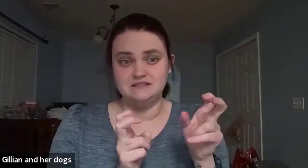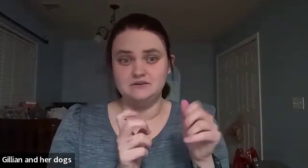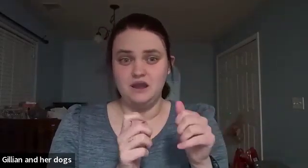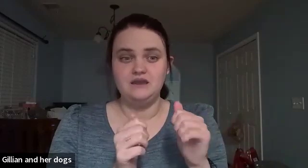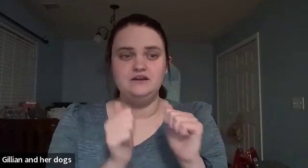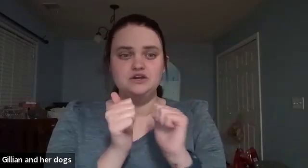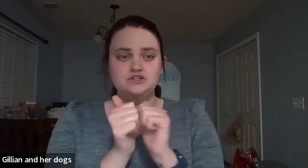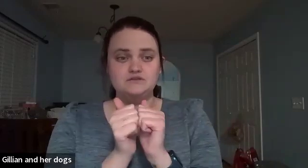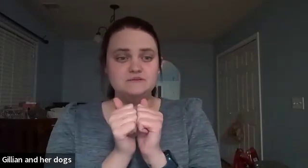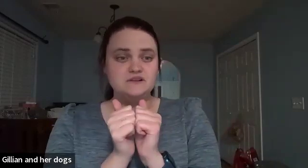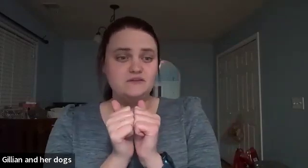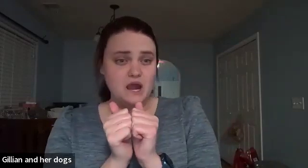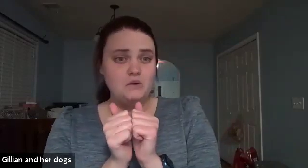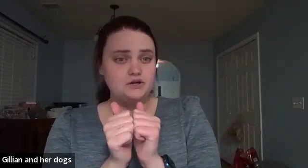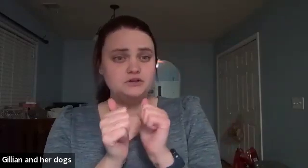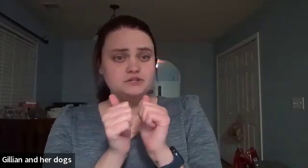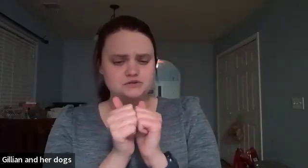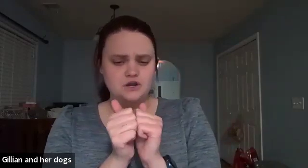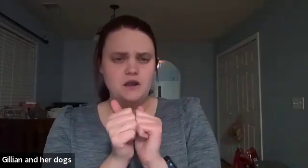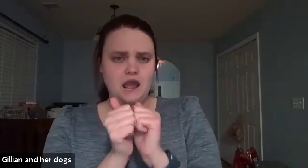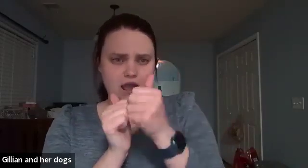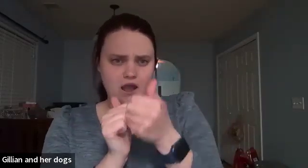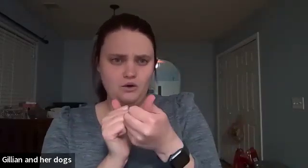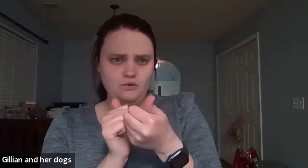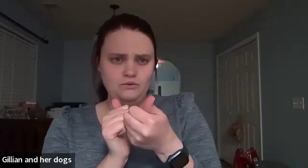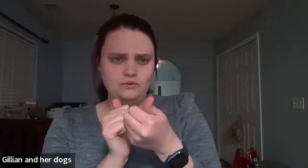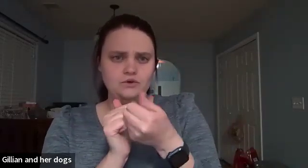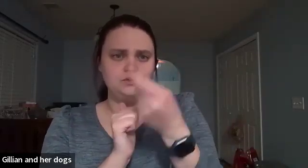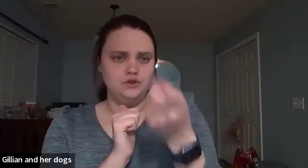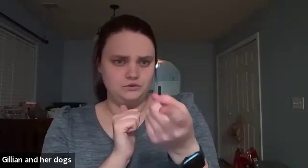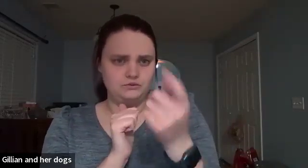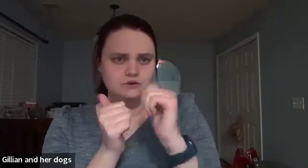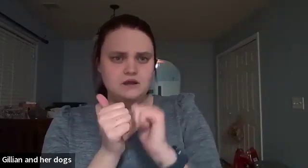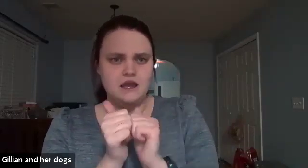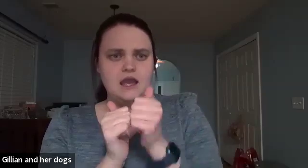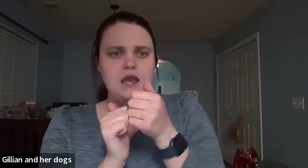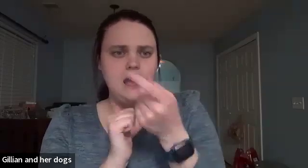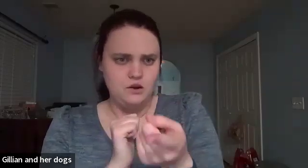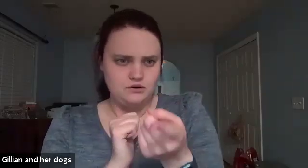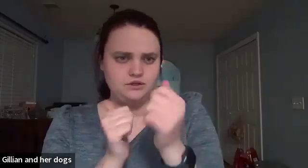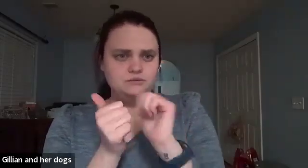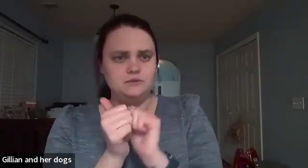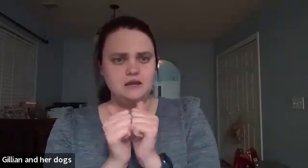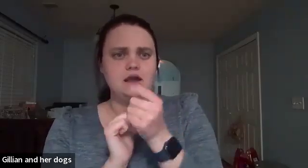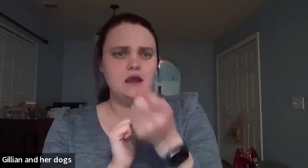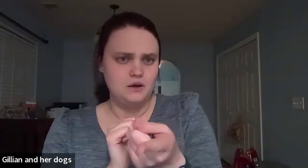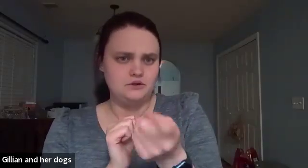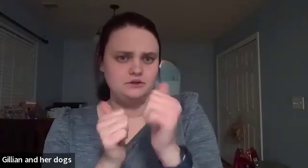sentence, okay? So typically for how are you is you would go how you. How are you? How are